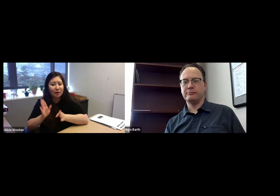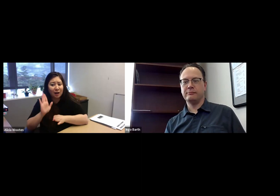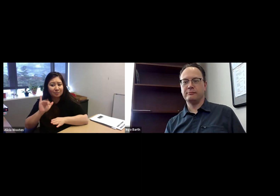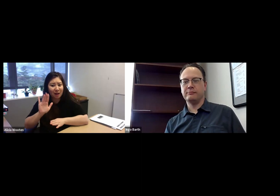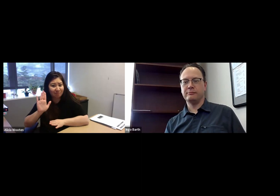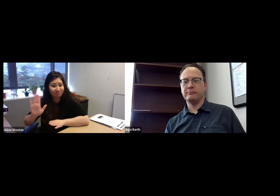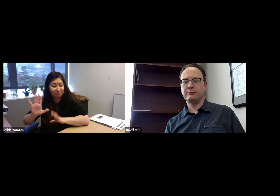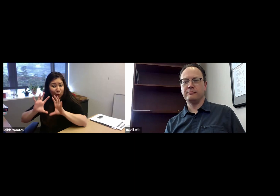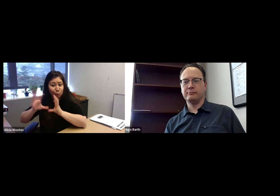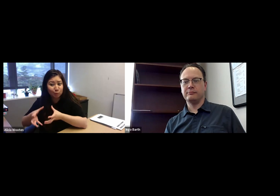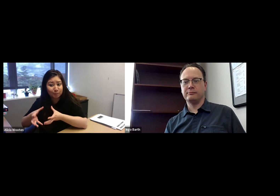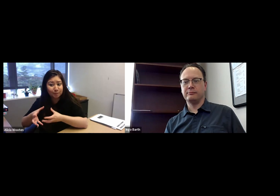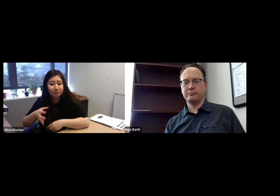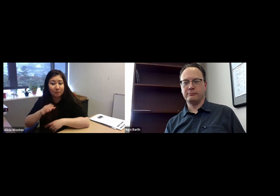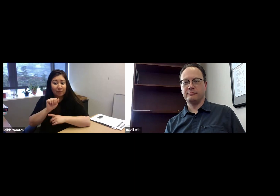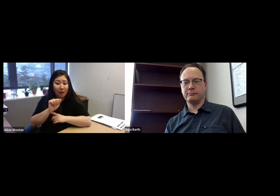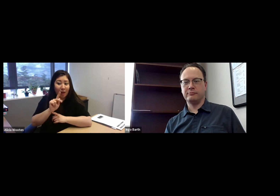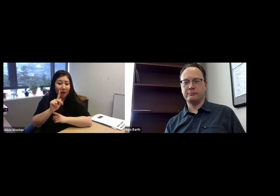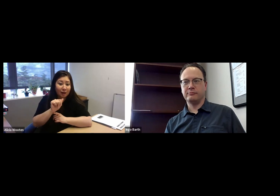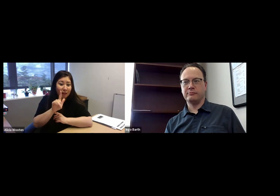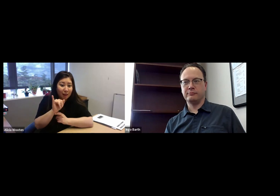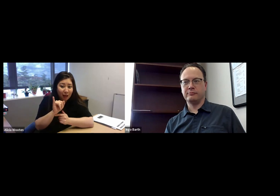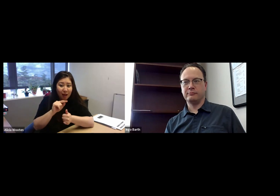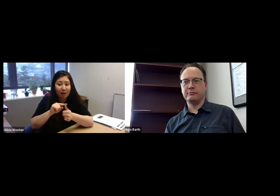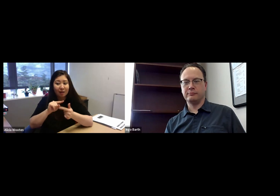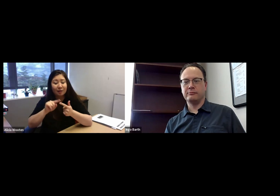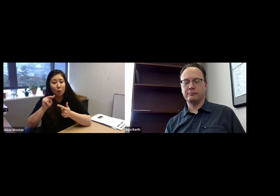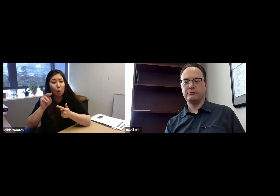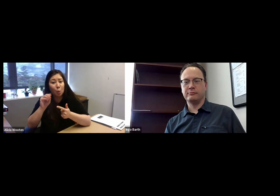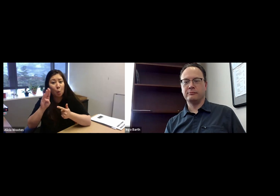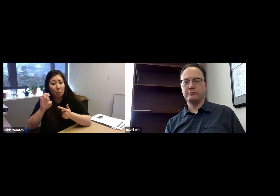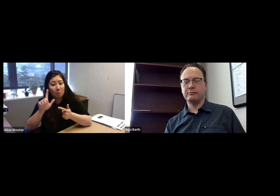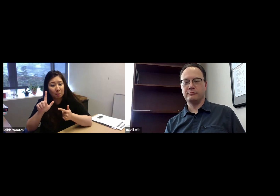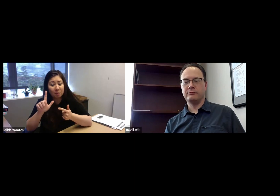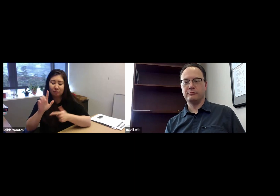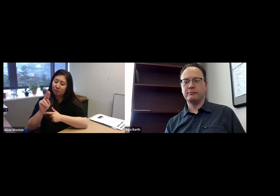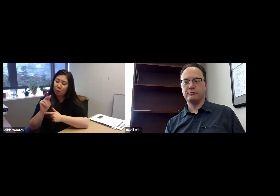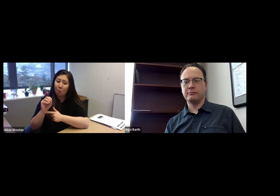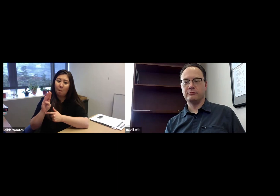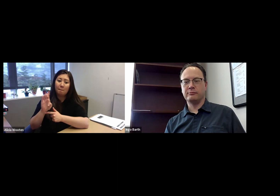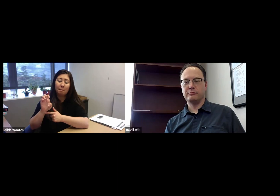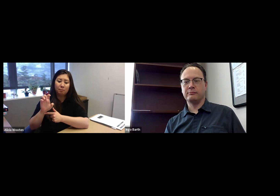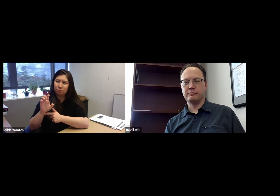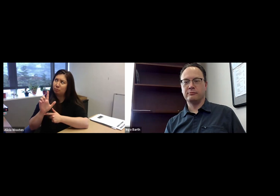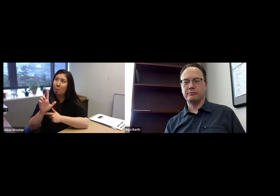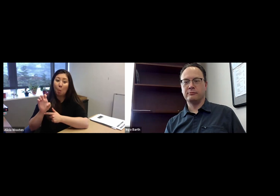Are these signs organized by group? Like